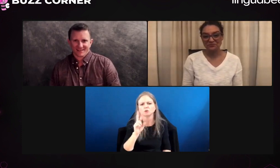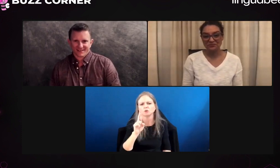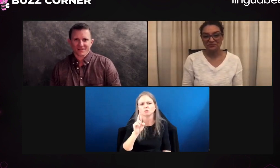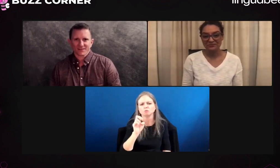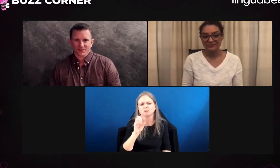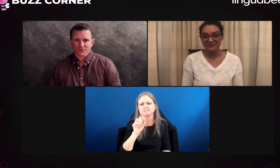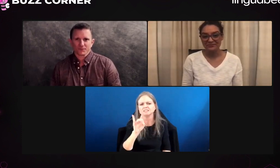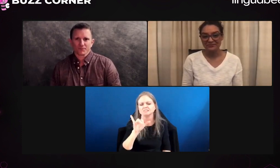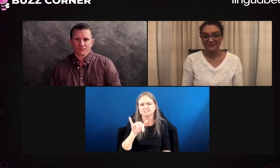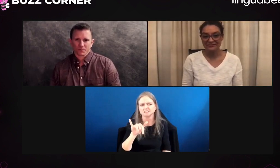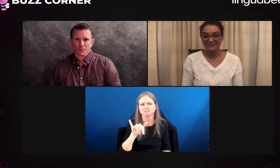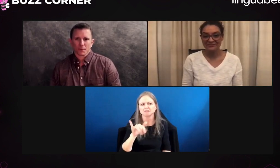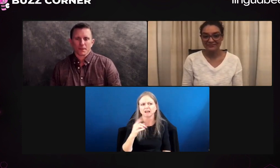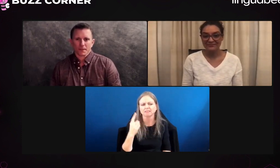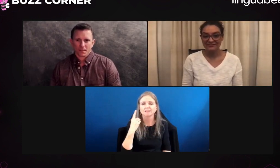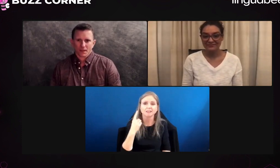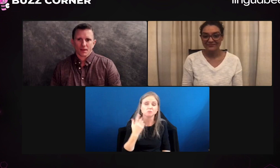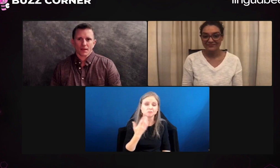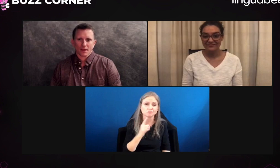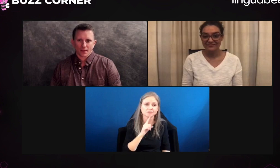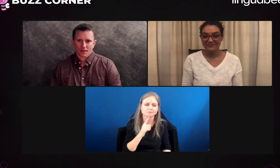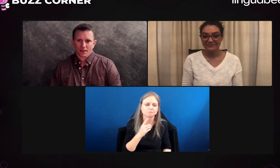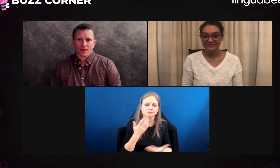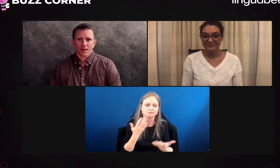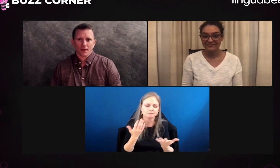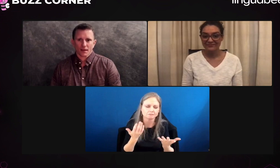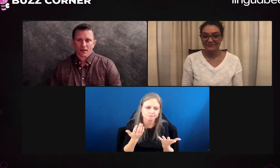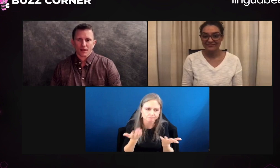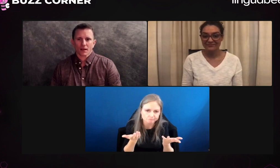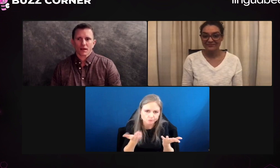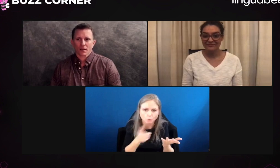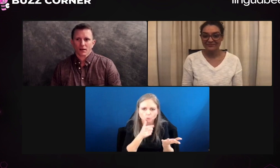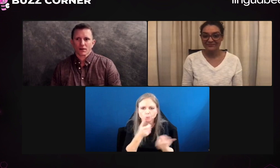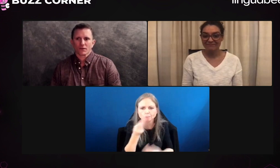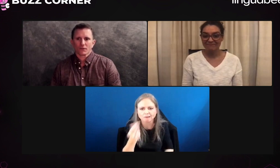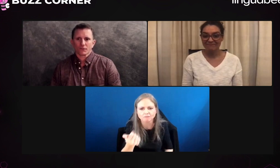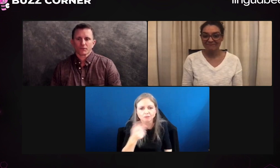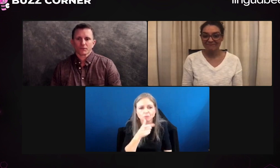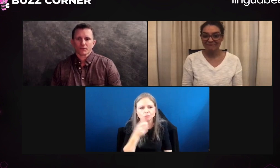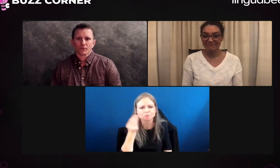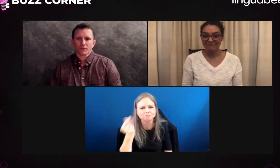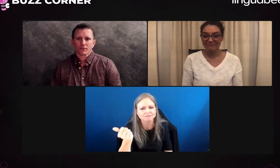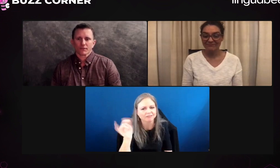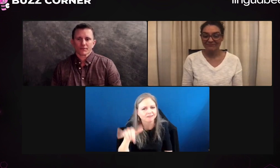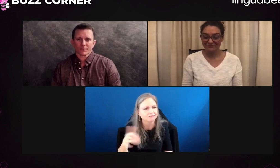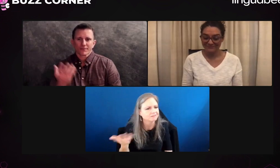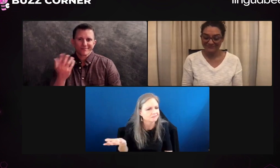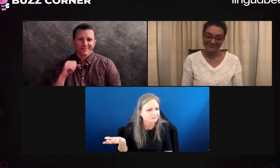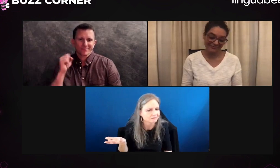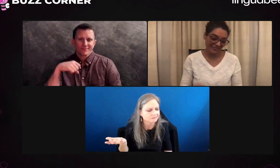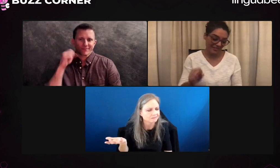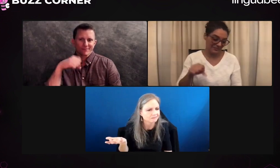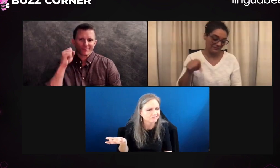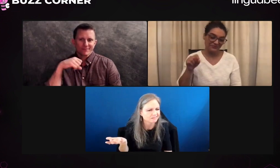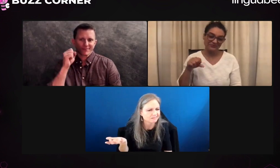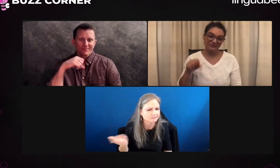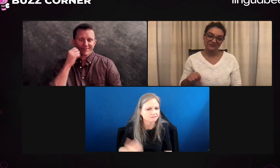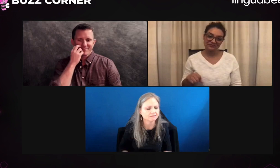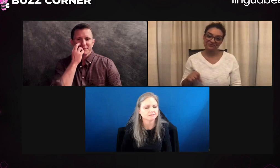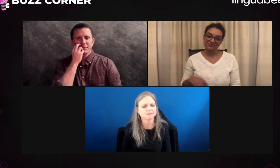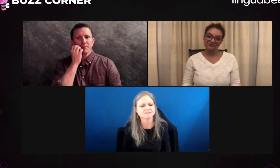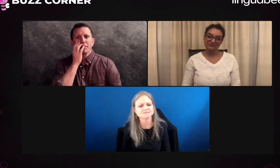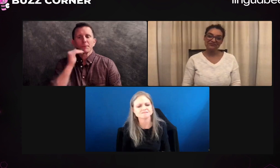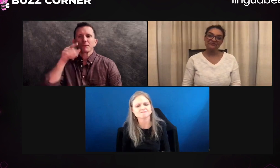just looking at having a minimum of a 2-year residency, I think, who's going to pay for that, right? Who's going to fund